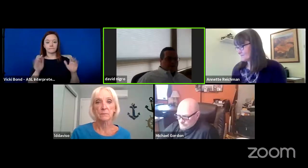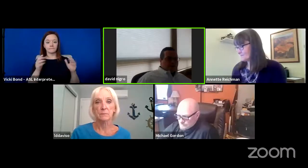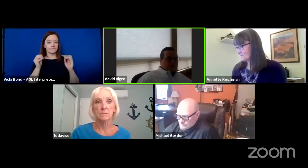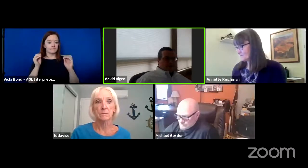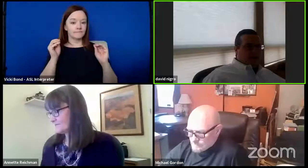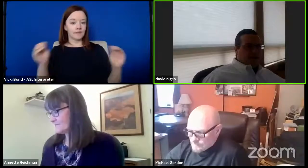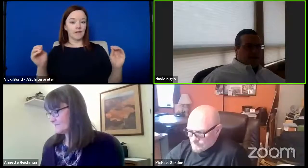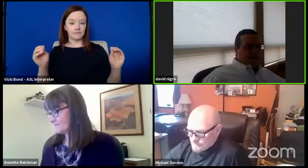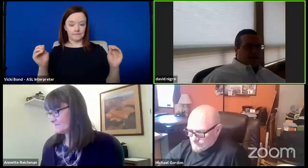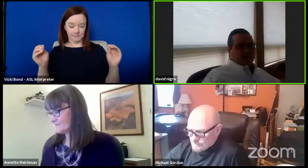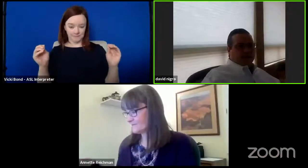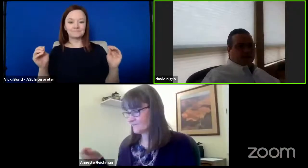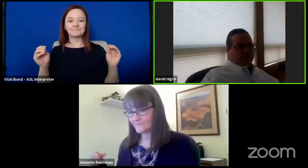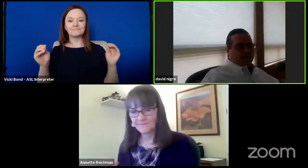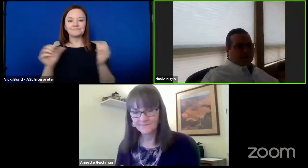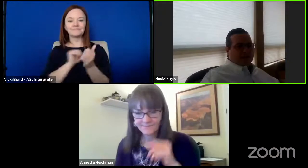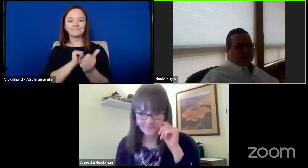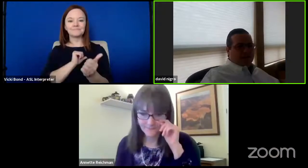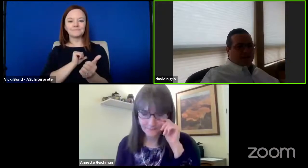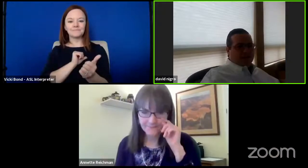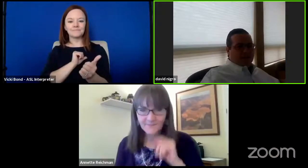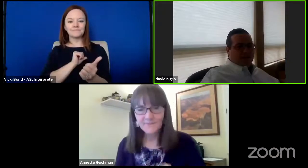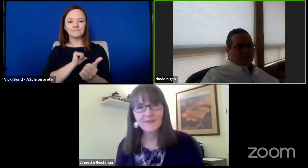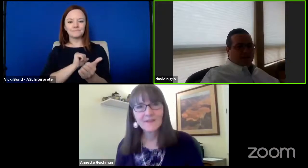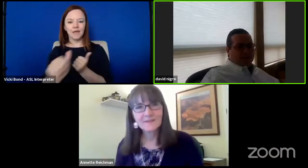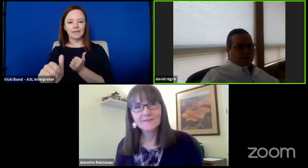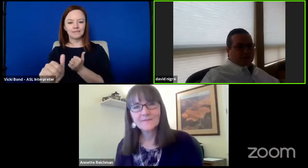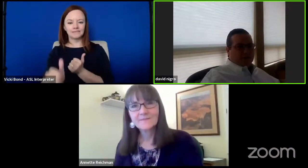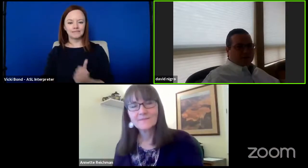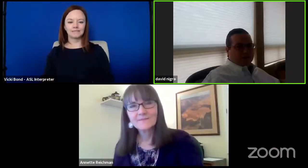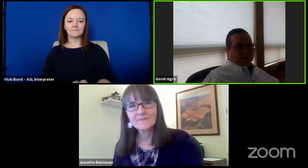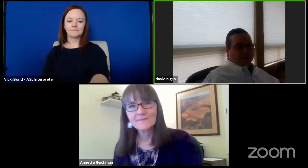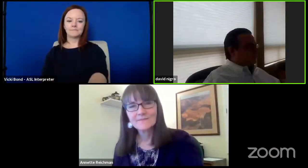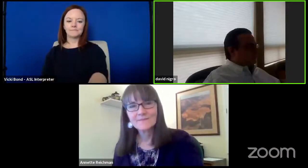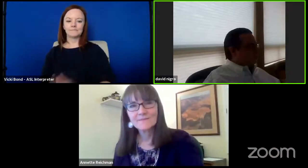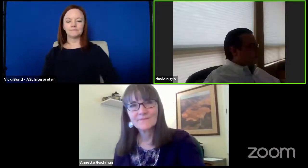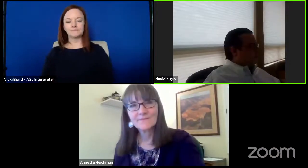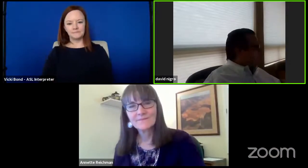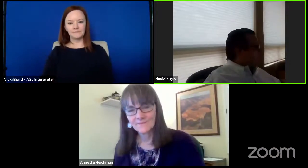No, seeing none, then that has passed.